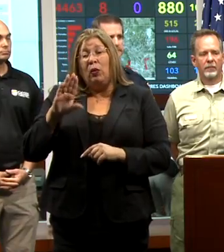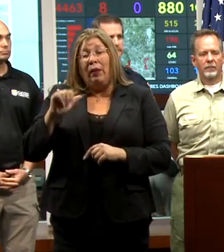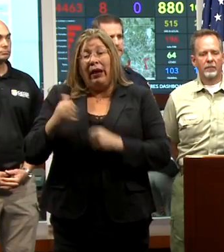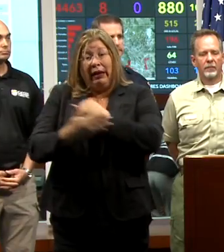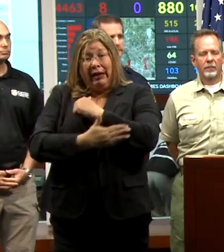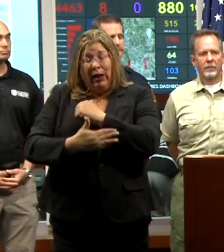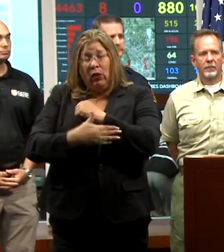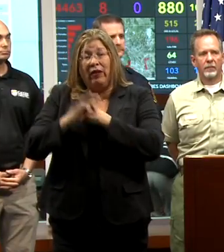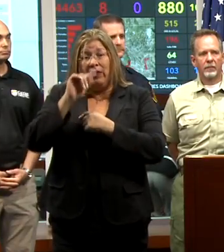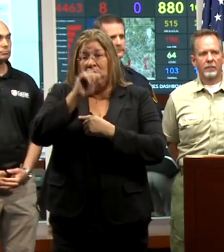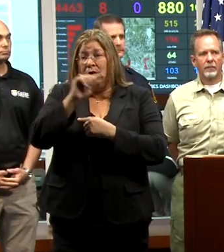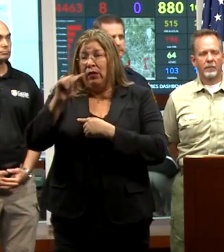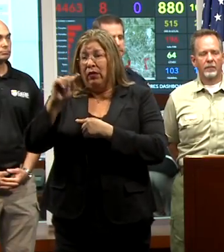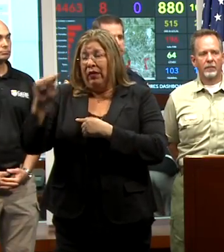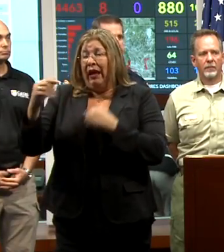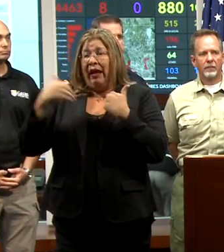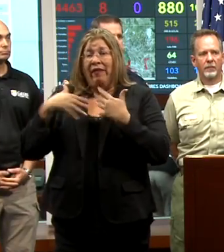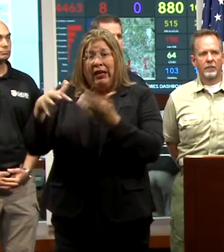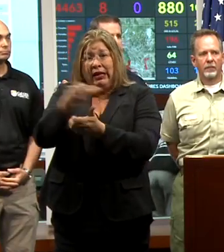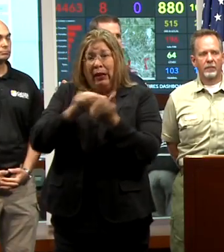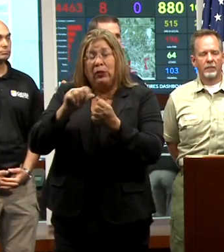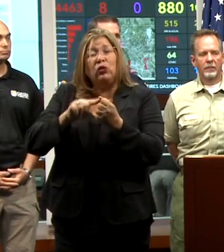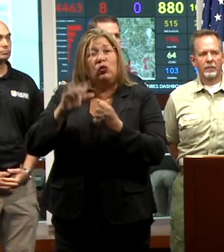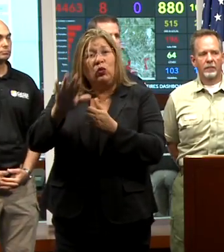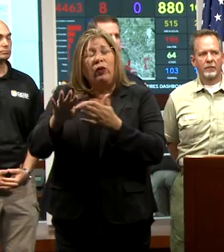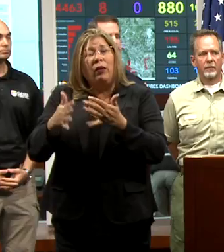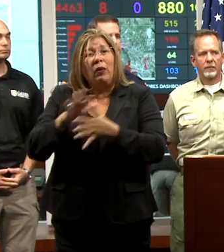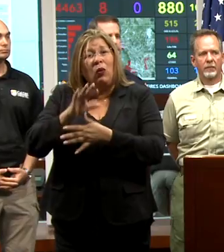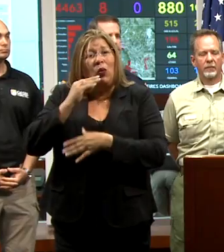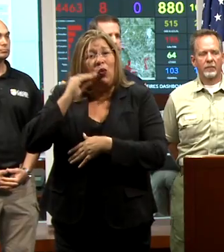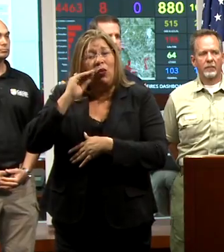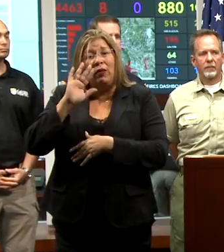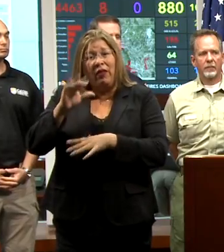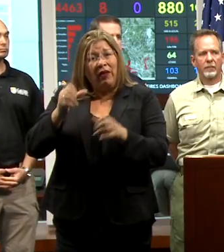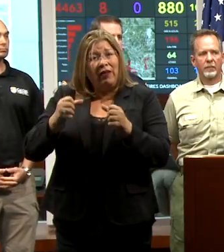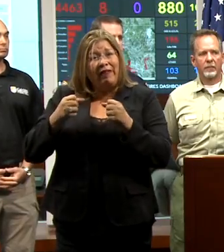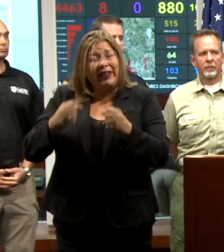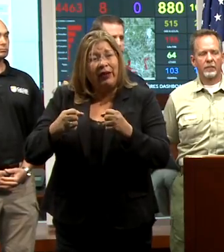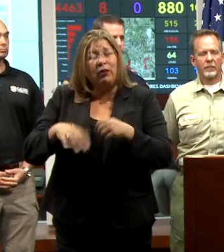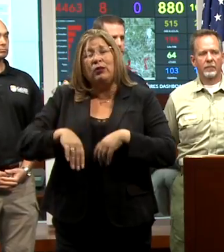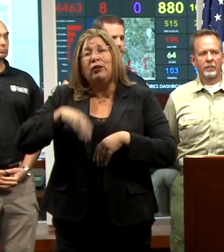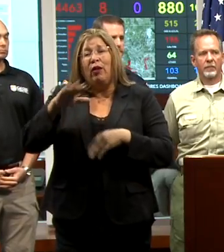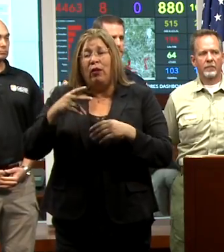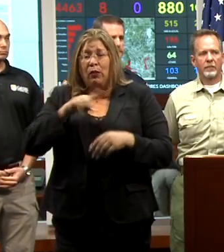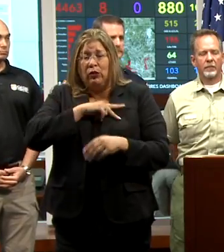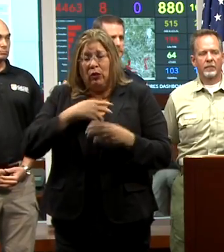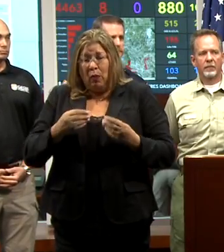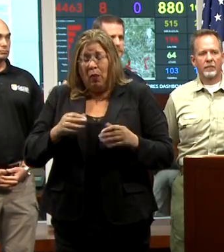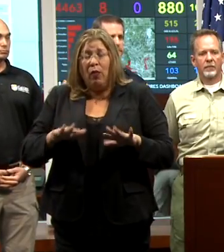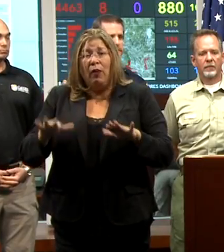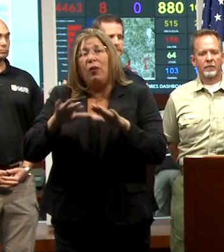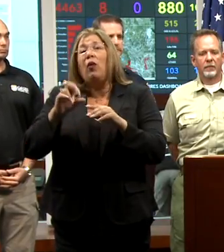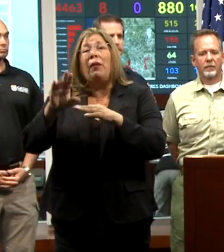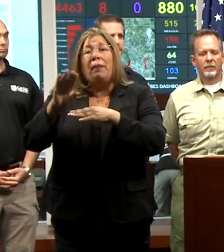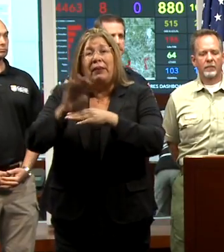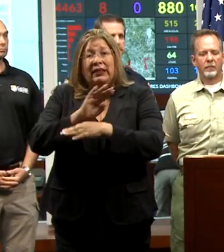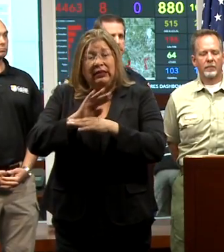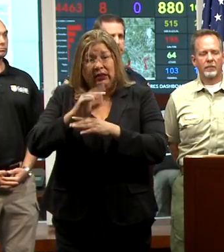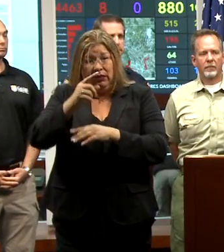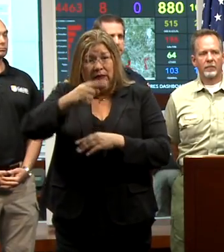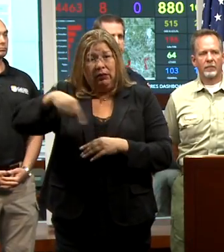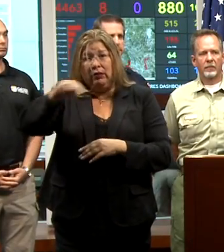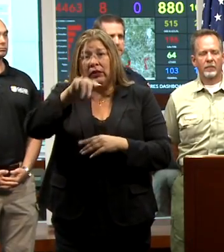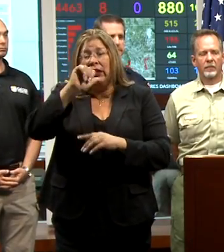have sustained damage to their primary homes, vehicles, personal property, and businesses can apply